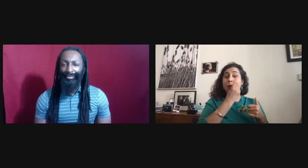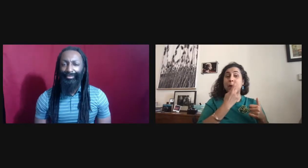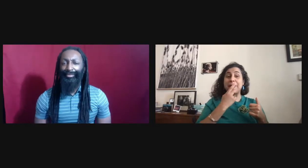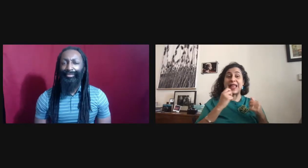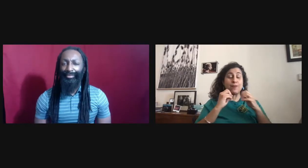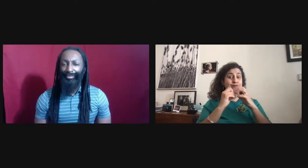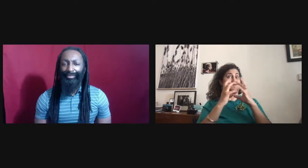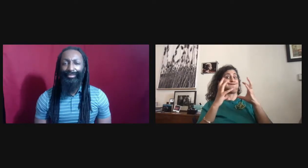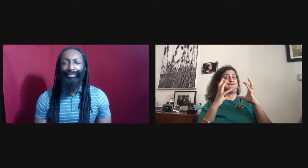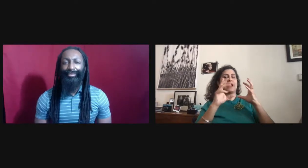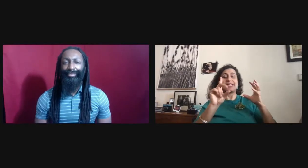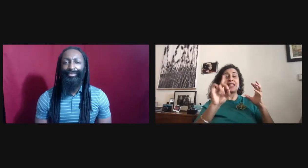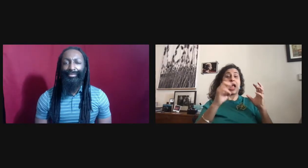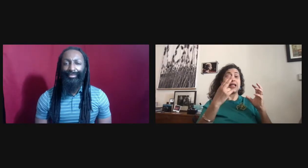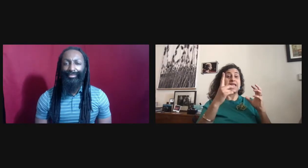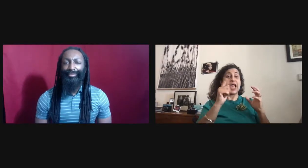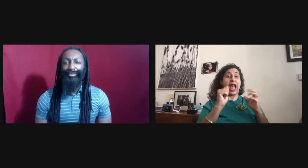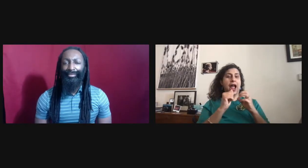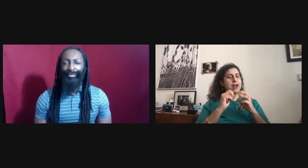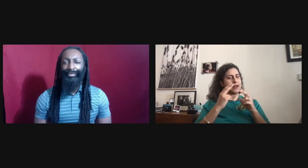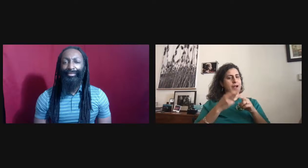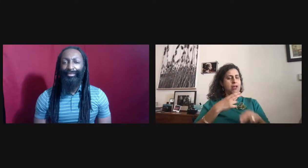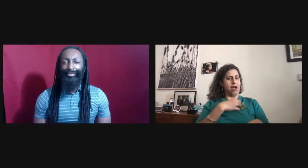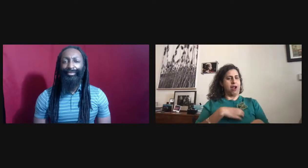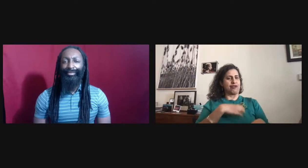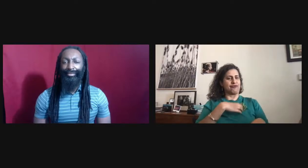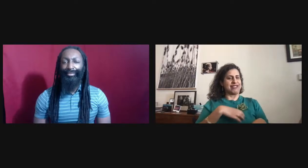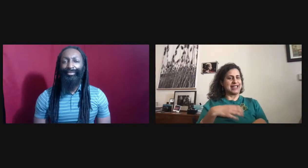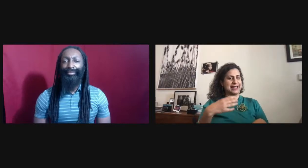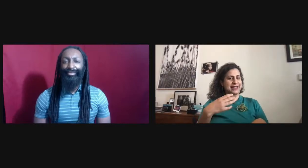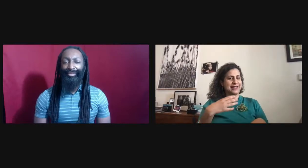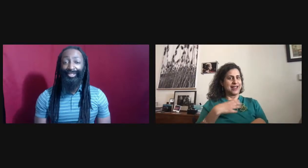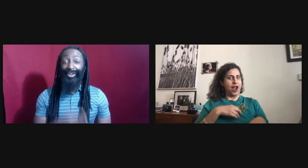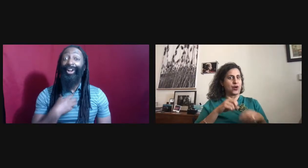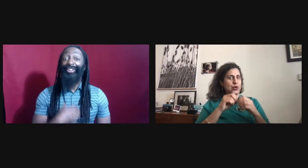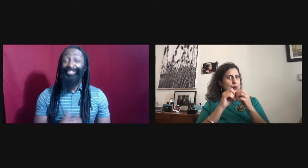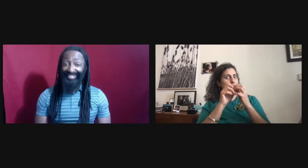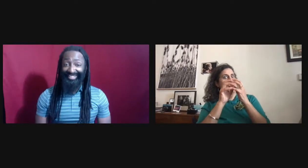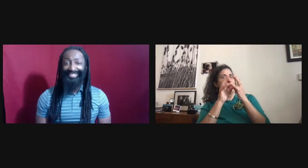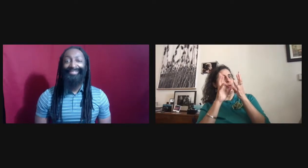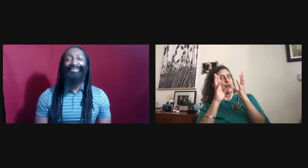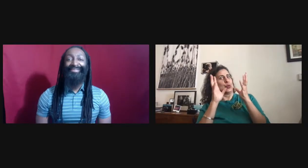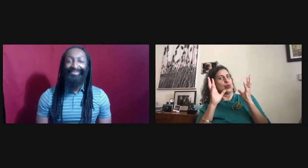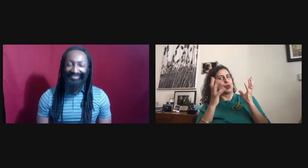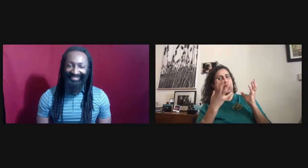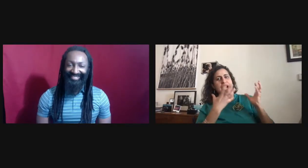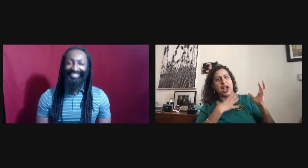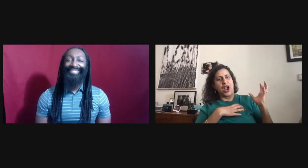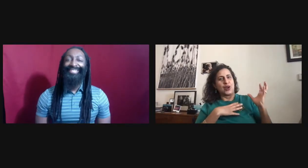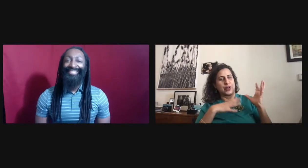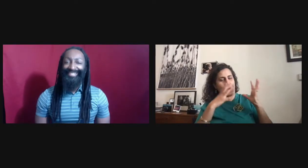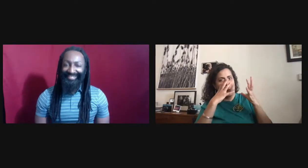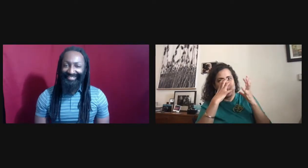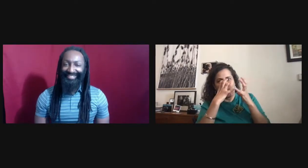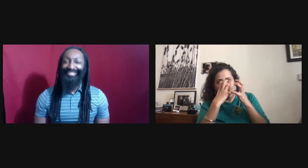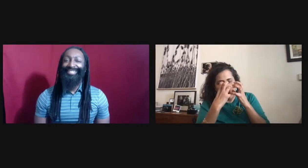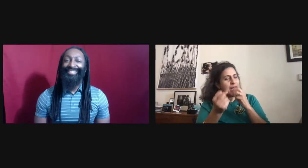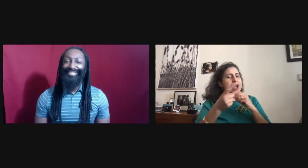closer, really fosters the imagination. And there's one of my works is called Hungry,